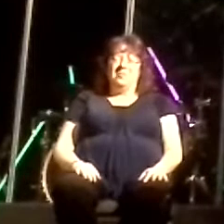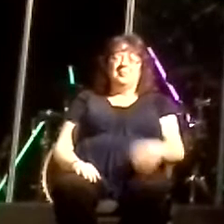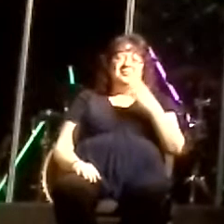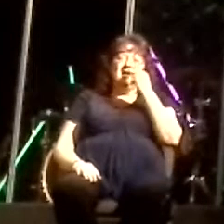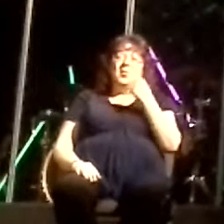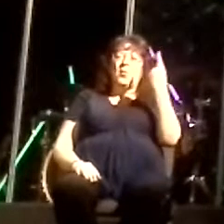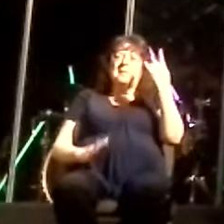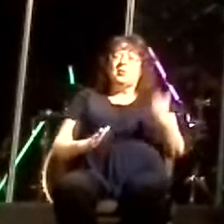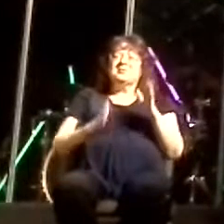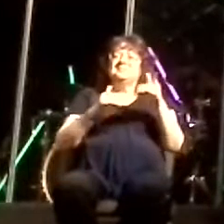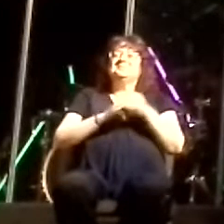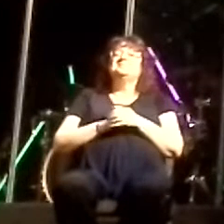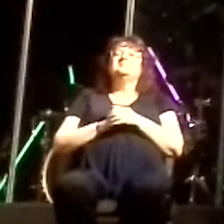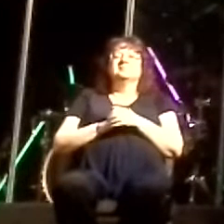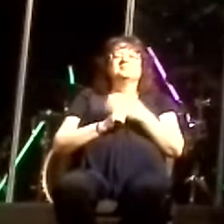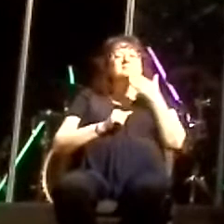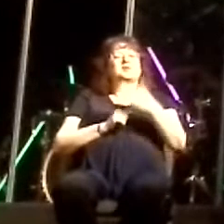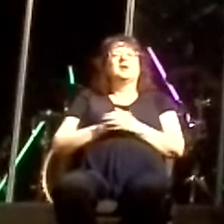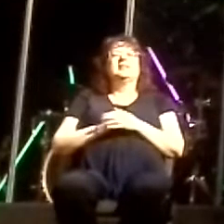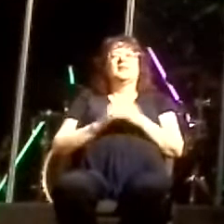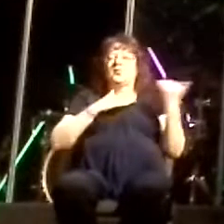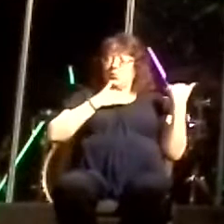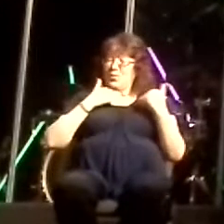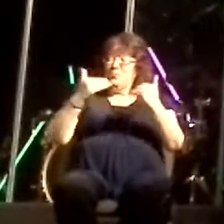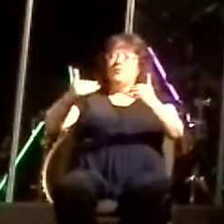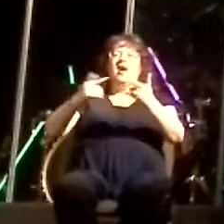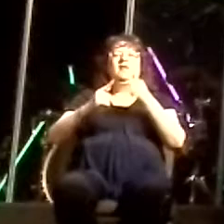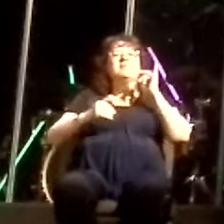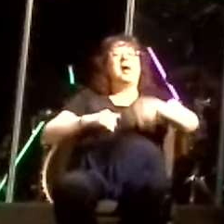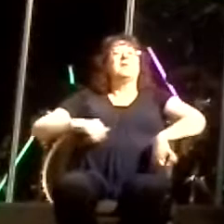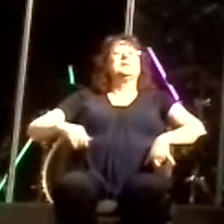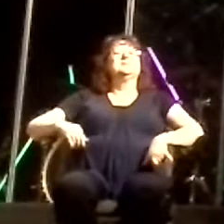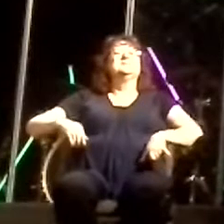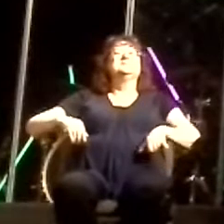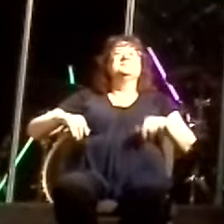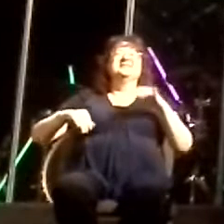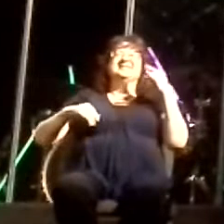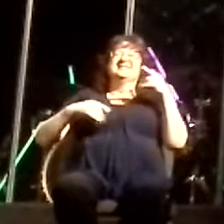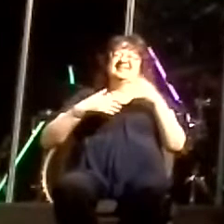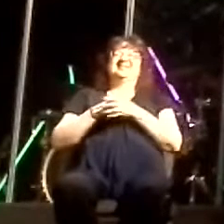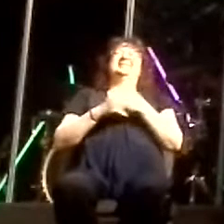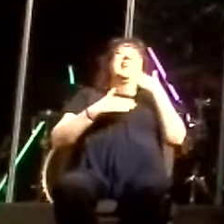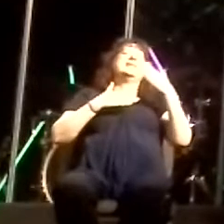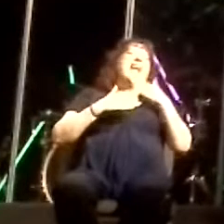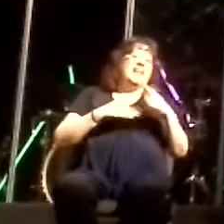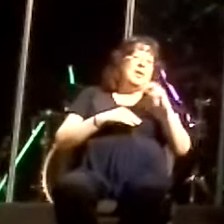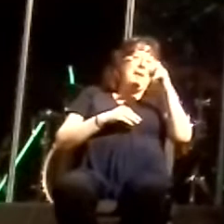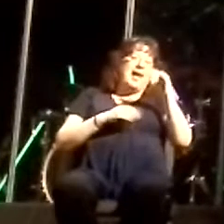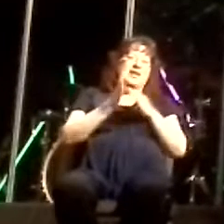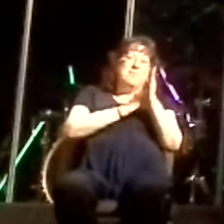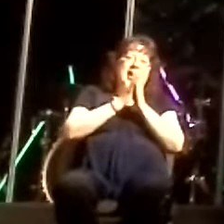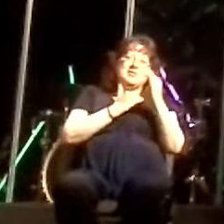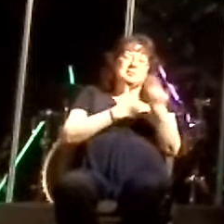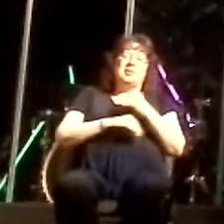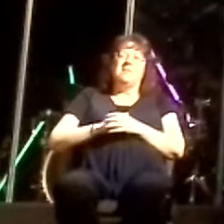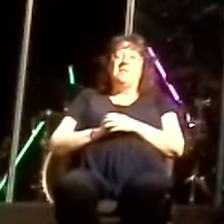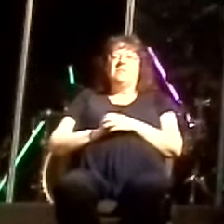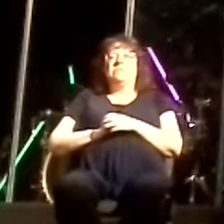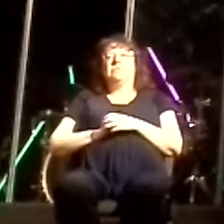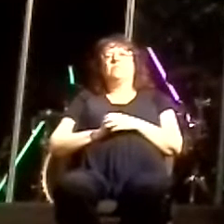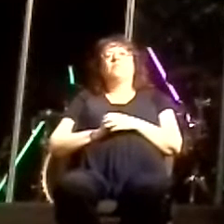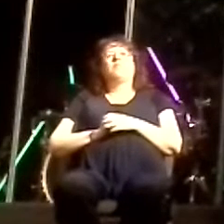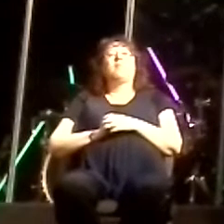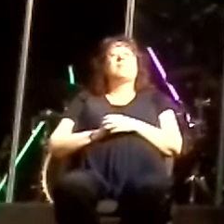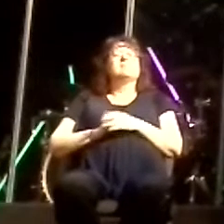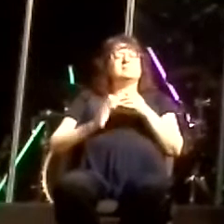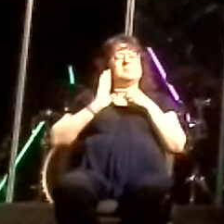one person right there. That's good stuff. We'll move on from that one right there. Thank you, Mandy, for your passion this morning, all right?